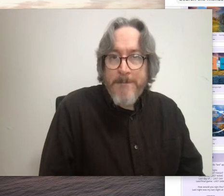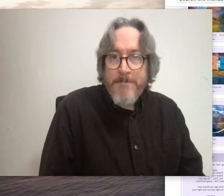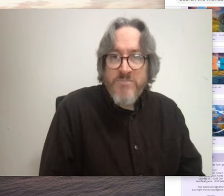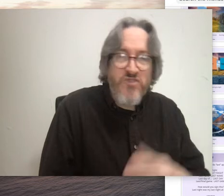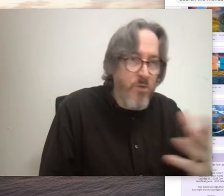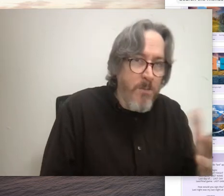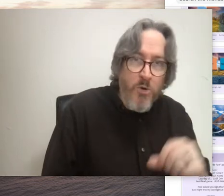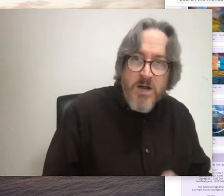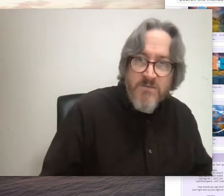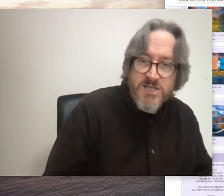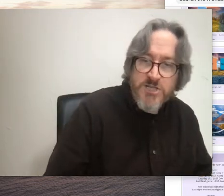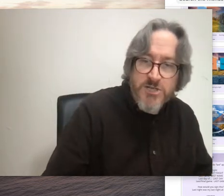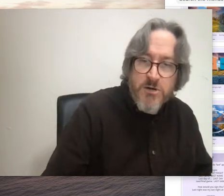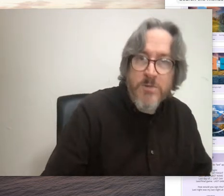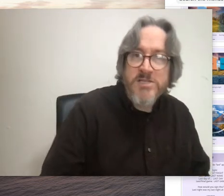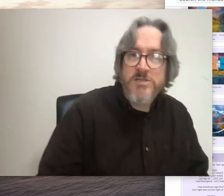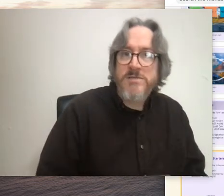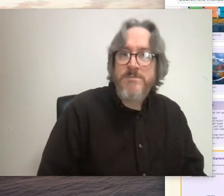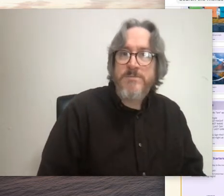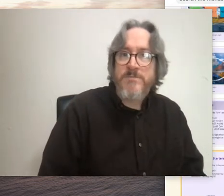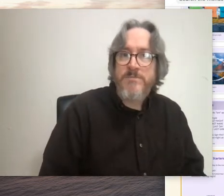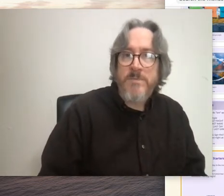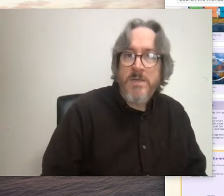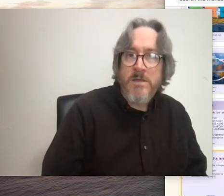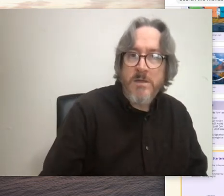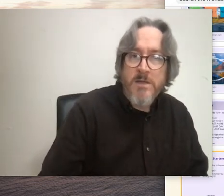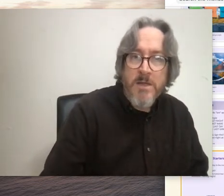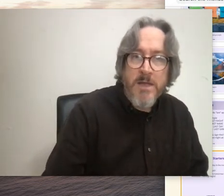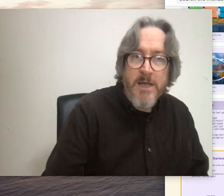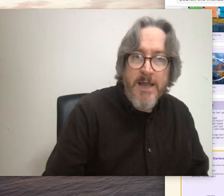Okay, so more conversation starter questions.